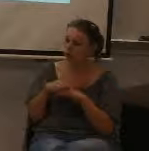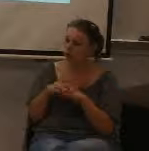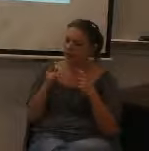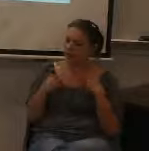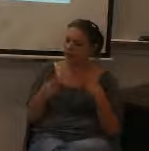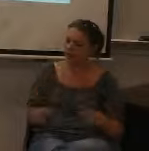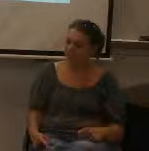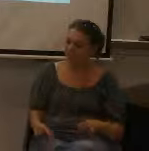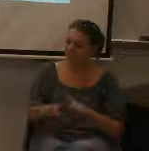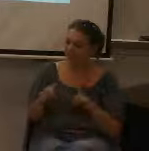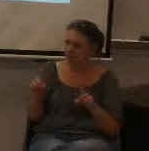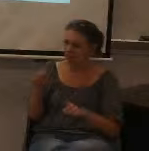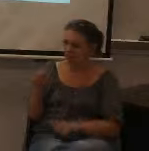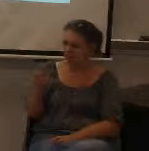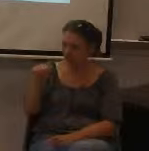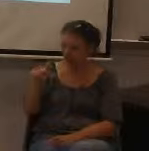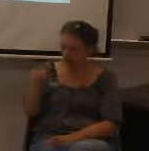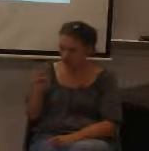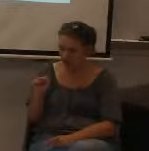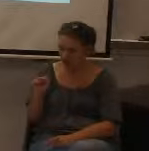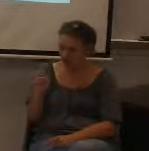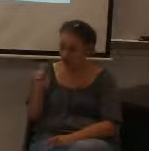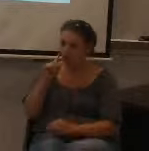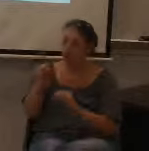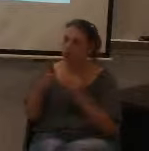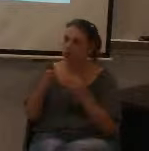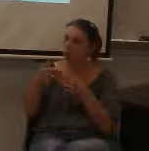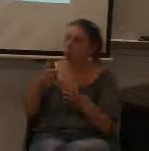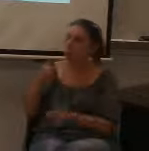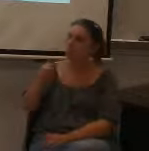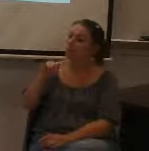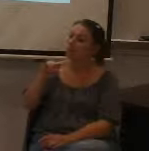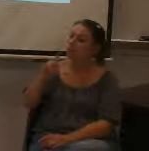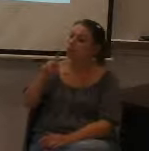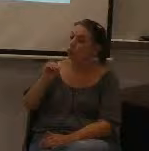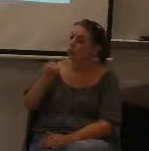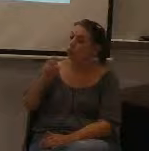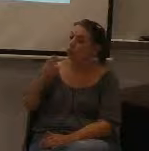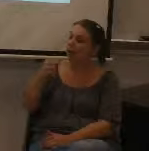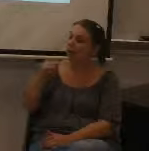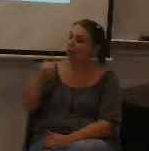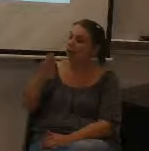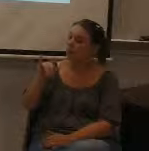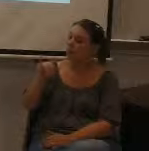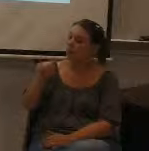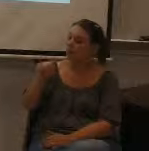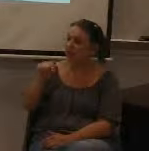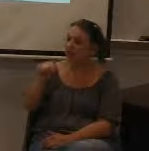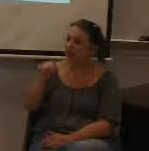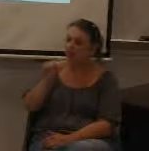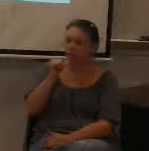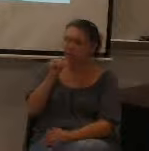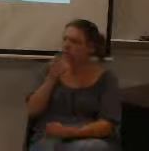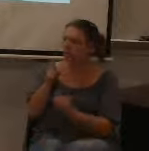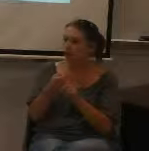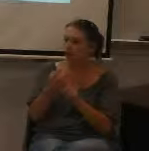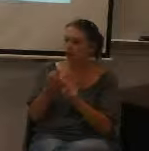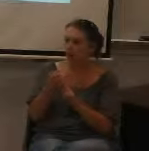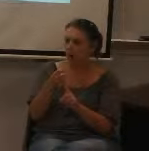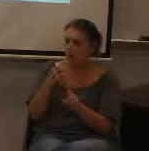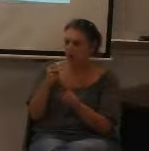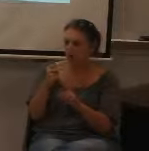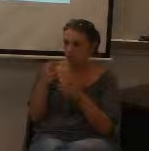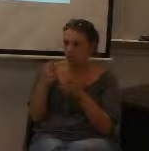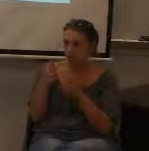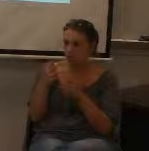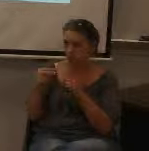scales. And so we can think of what we might call microhabitat. And I'm not talking about microhabitat from the point of view of the way fish